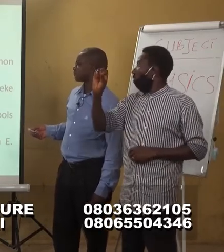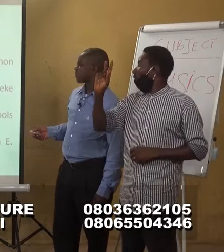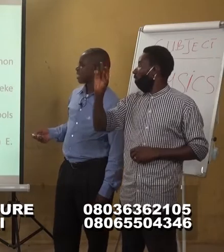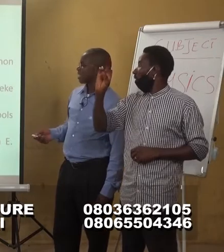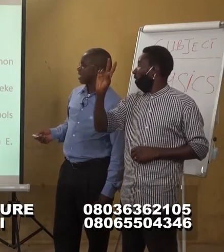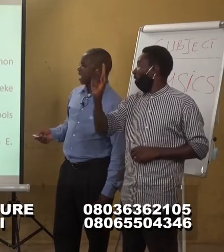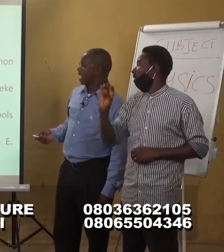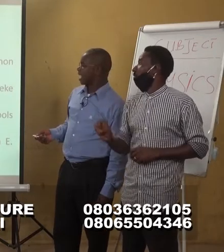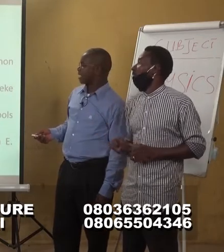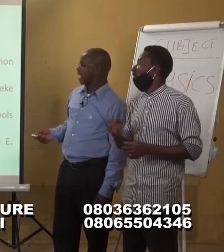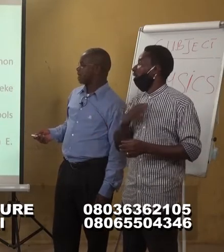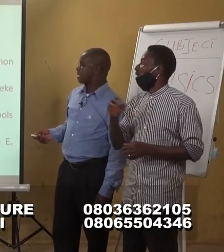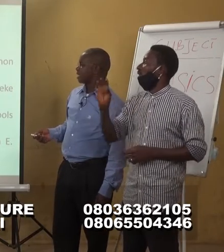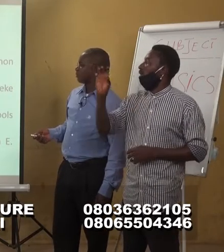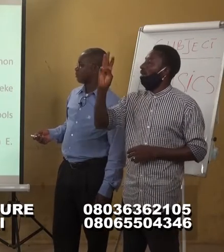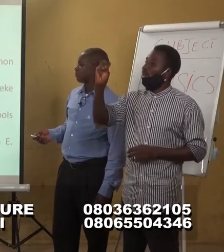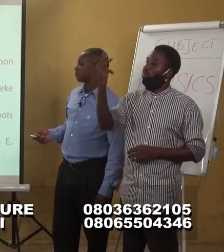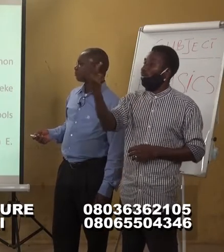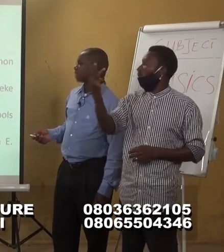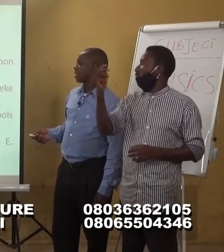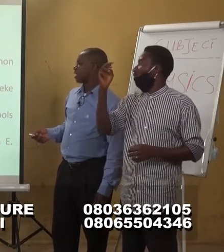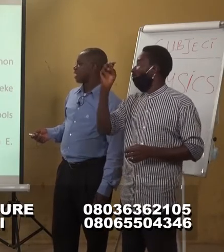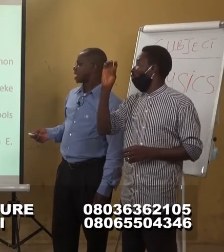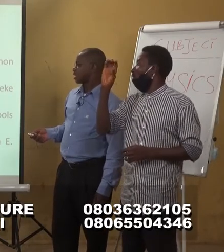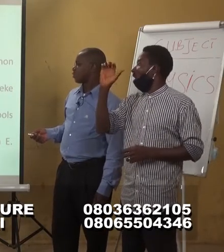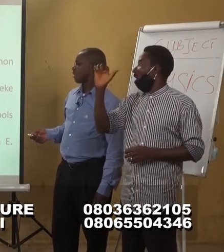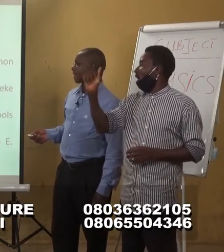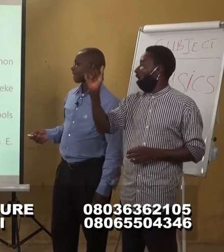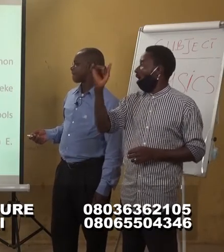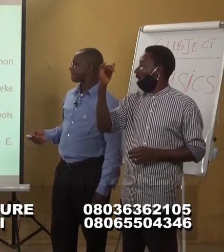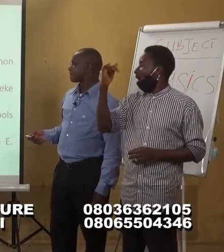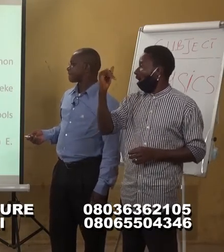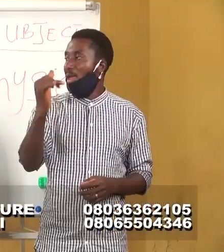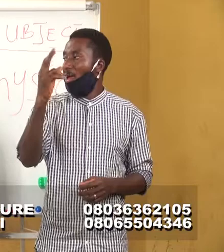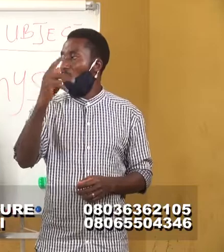Okeke and M.W. Anyakoha.